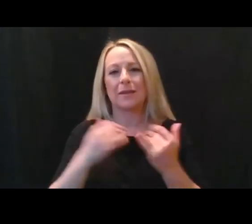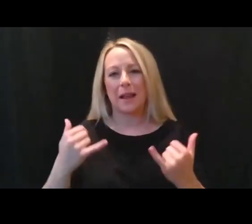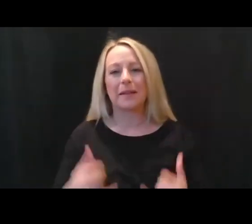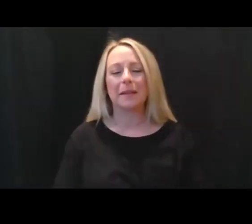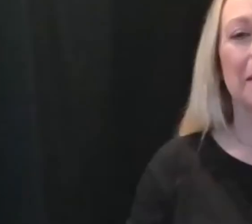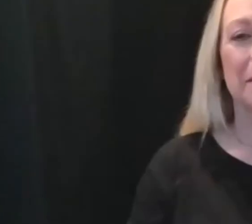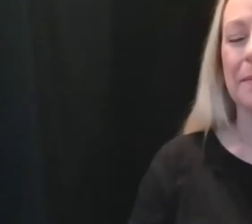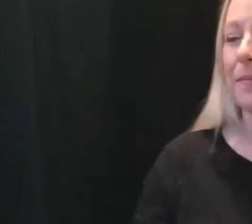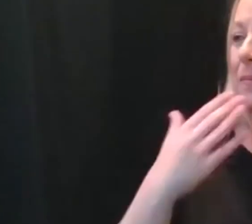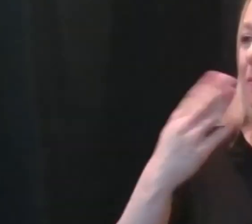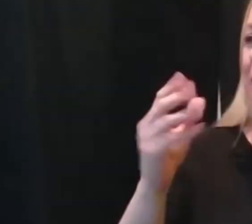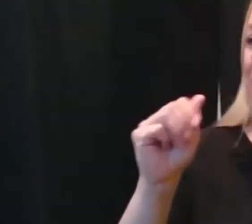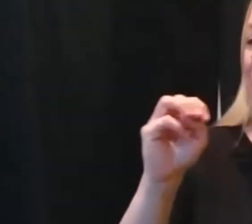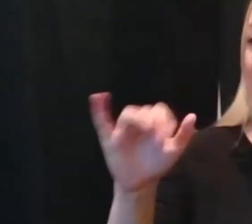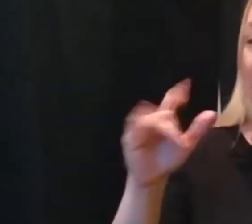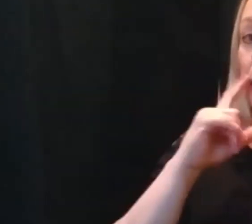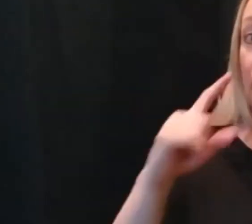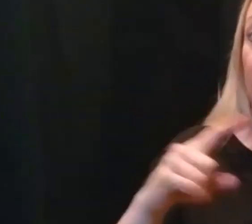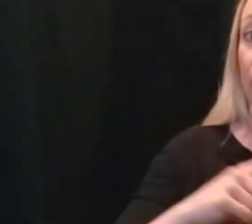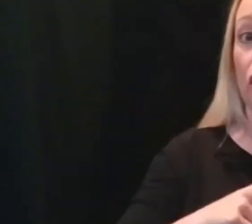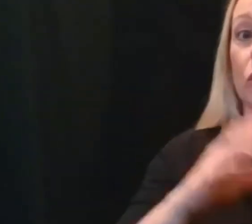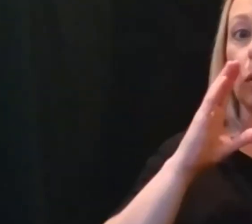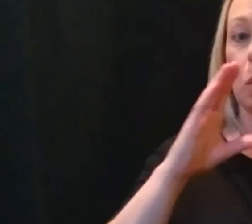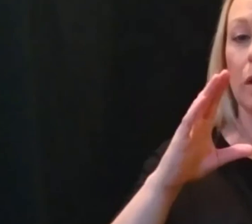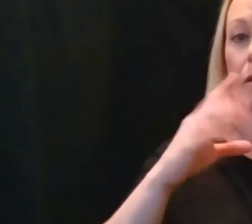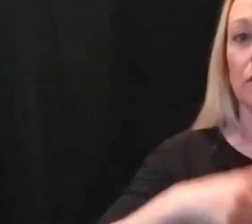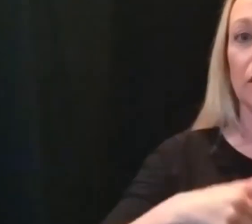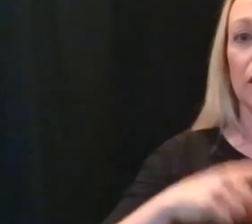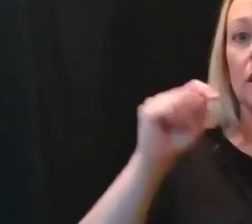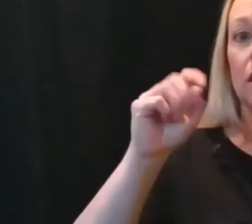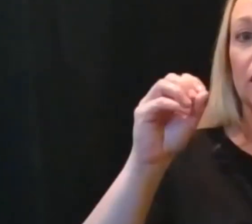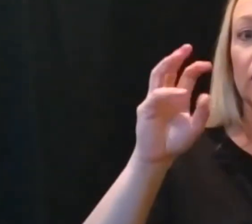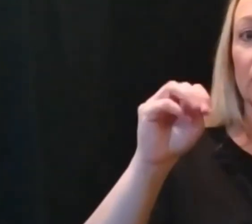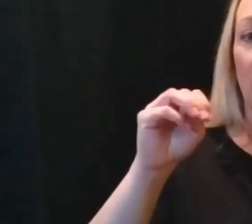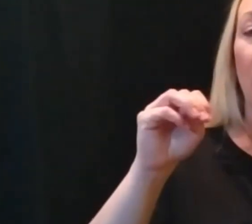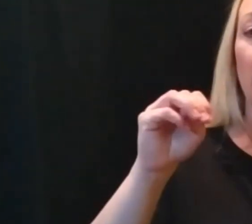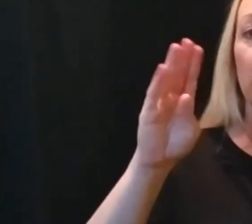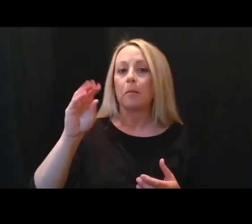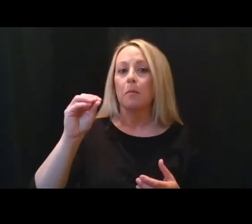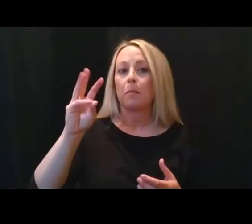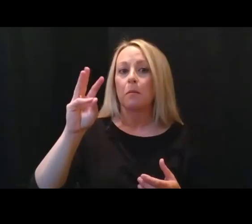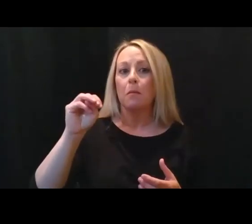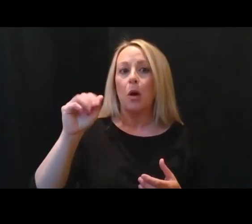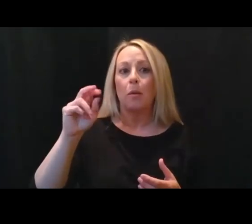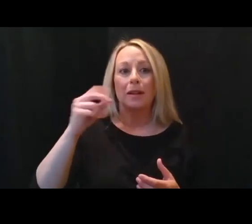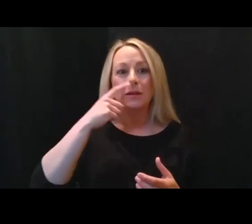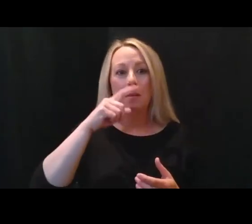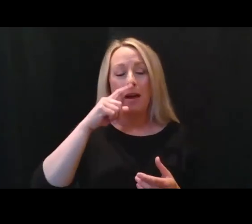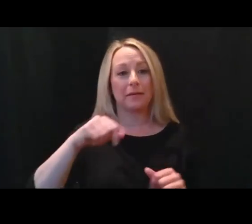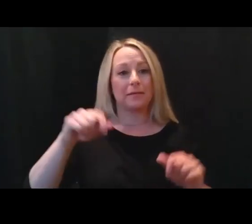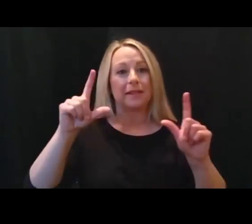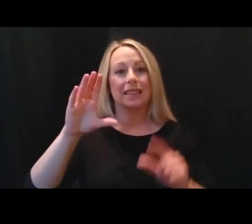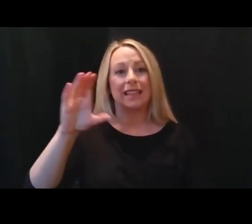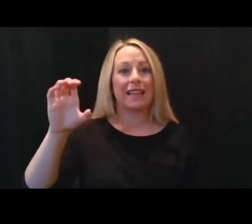Thank you, Amy. We are going to hear first today from Tom Bowman, the CEO of Community Healthcare. If you can put your camera on, Tom, we'll let you get